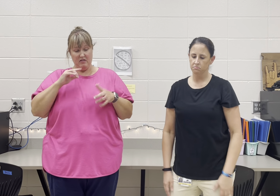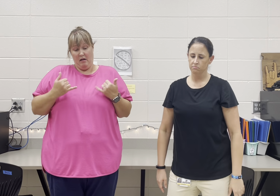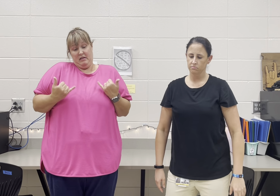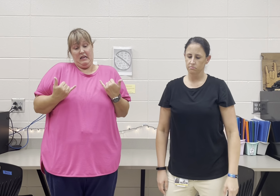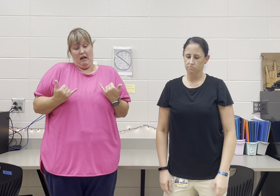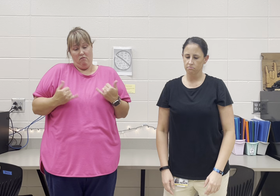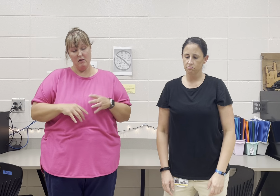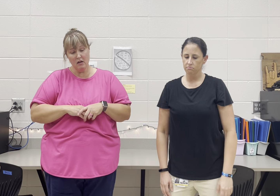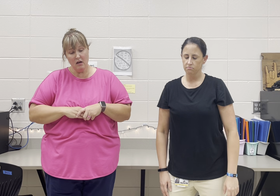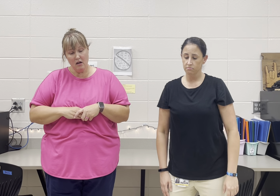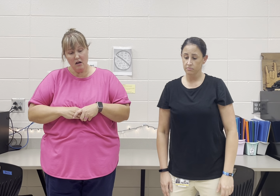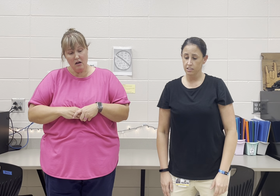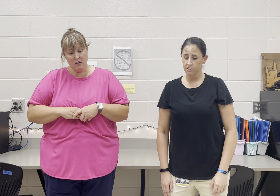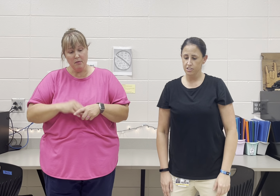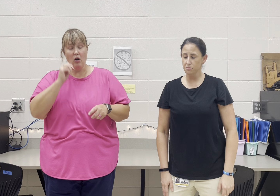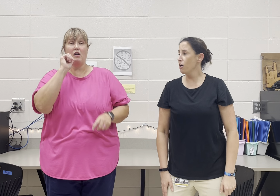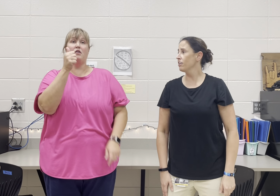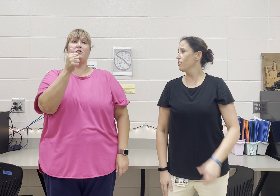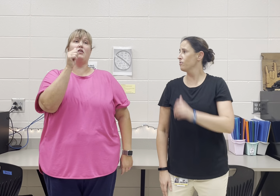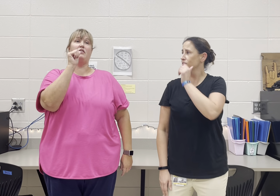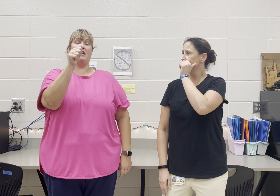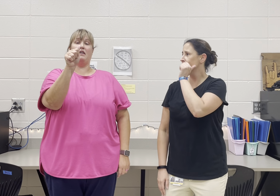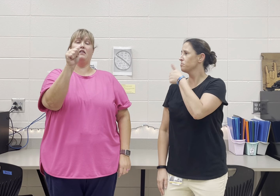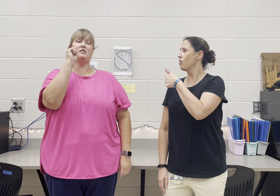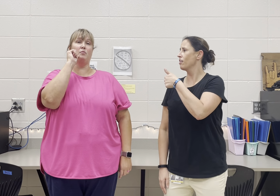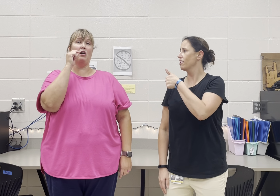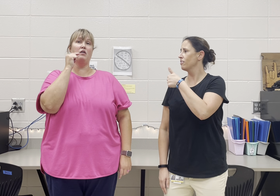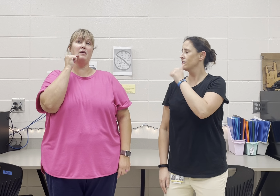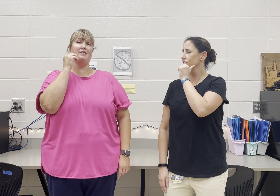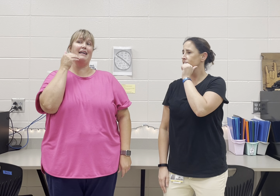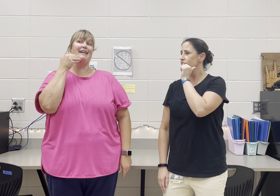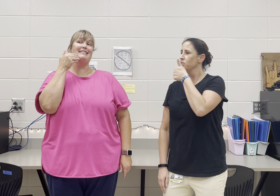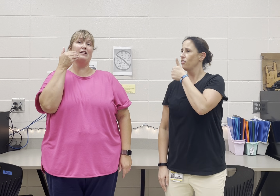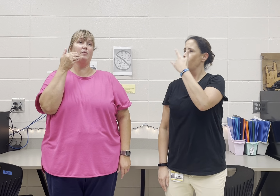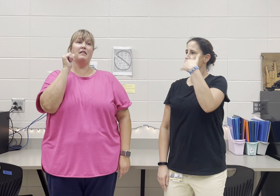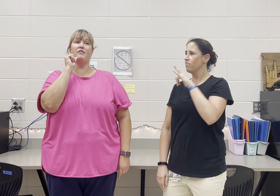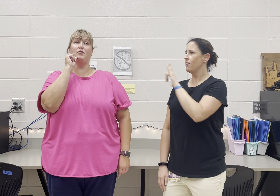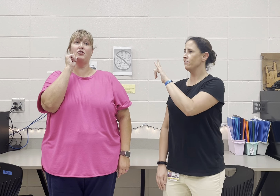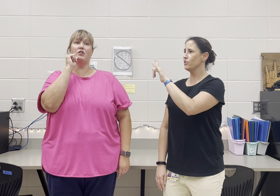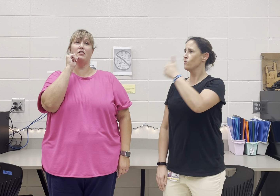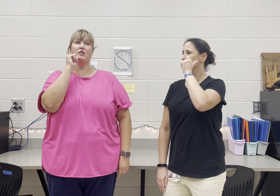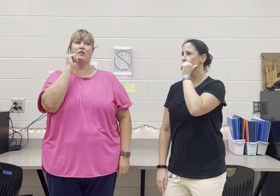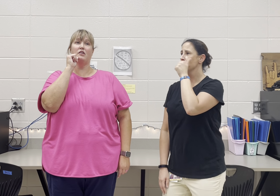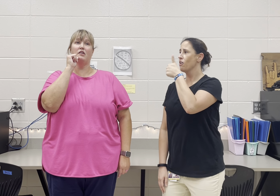times tomorrow. So think tomorrow is like a little bit in the future.